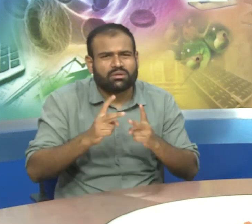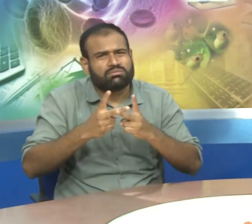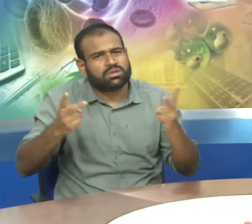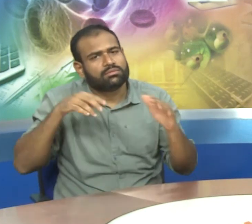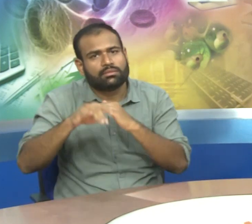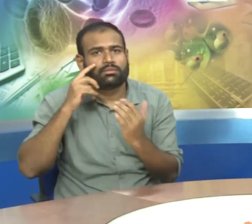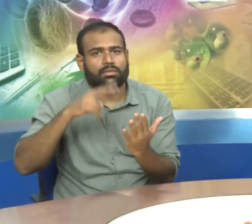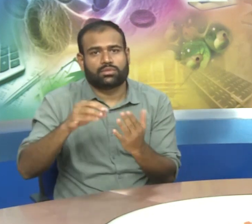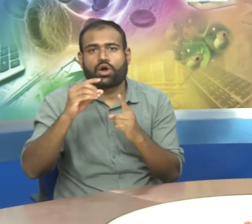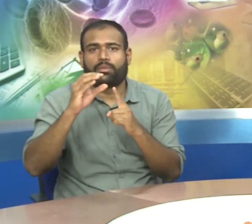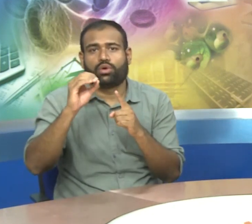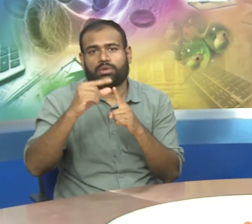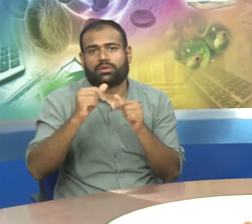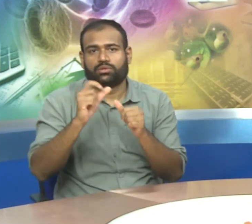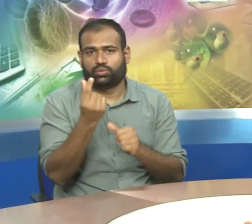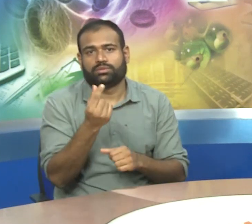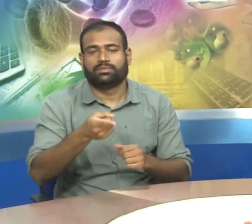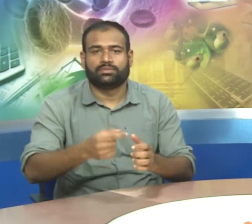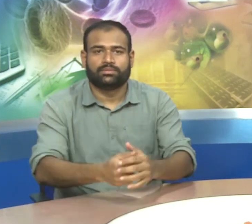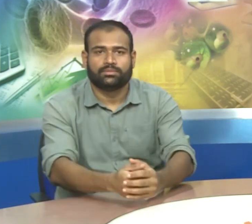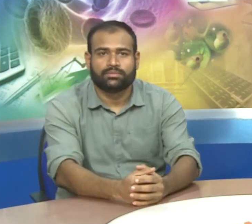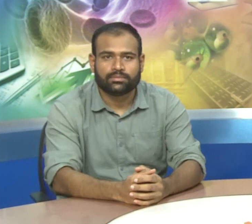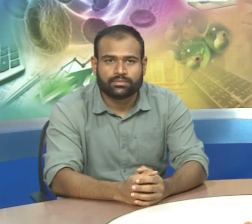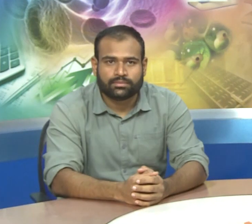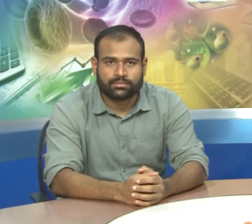to users all over the world on a 24/7 basis.